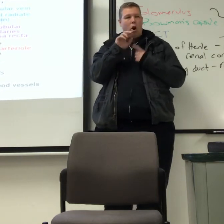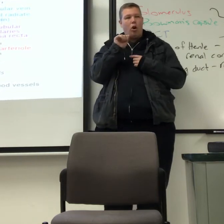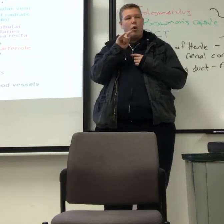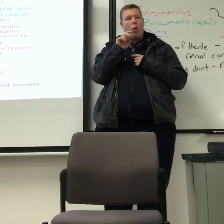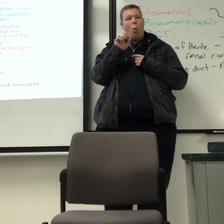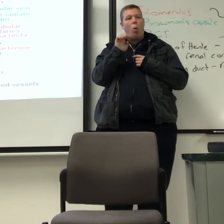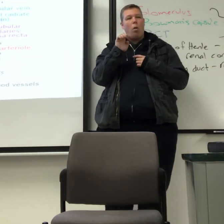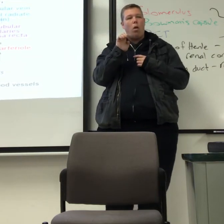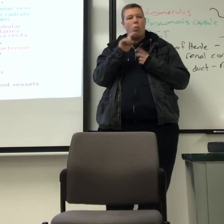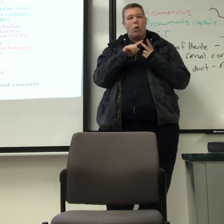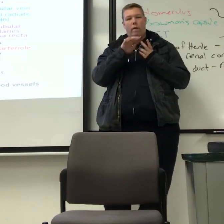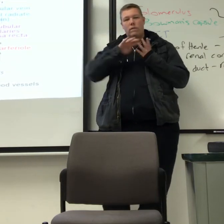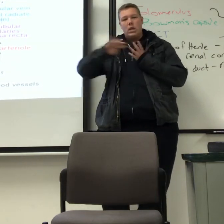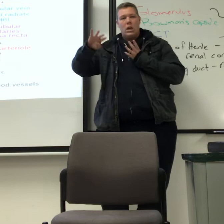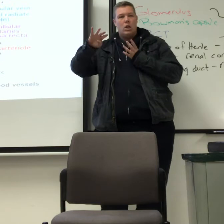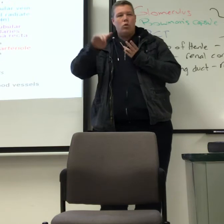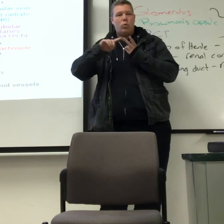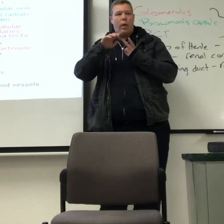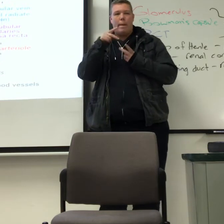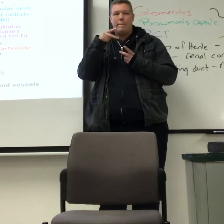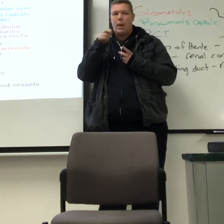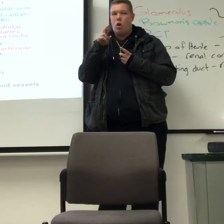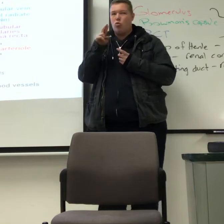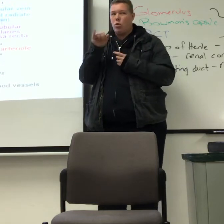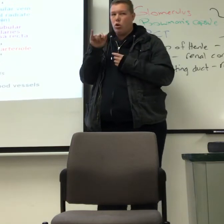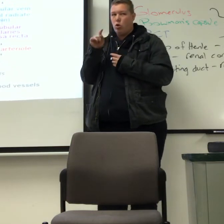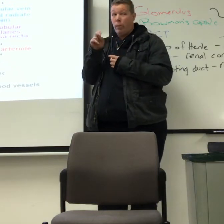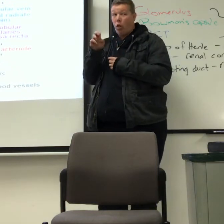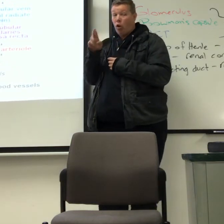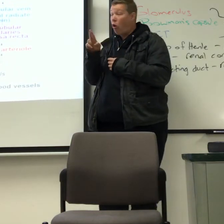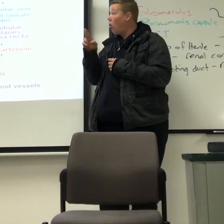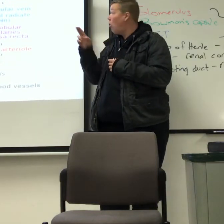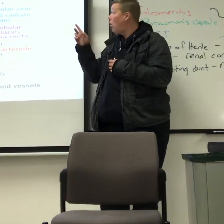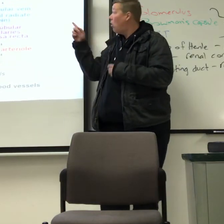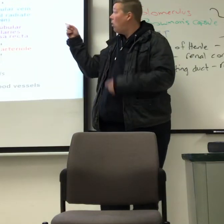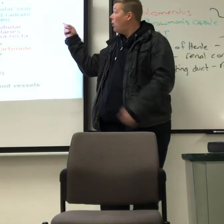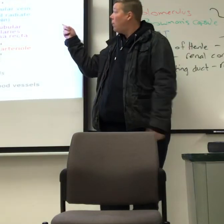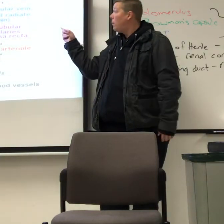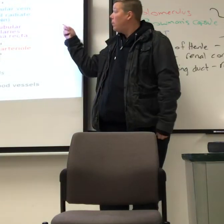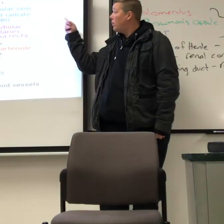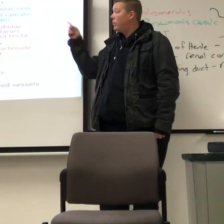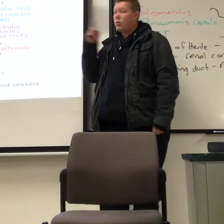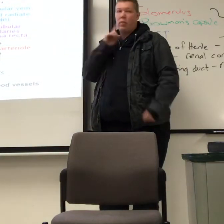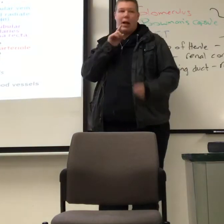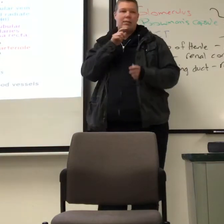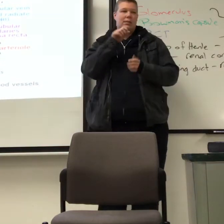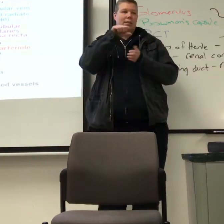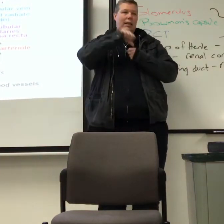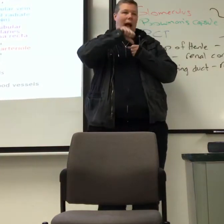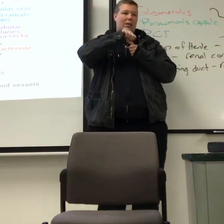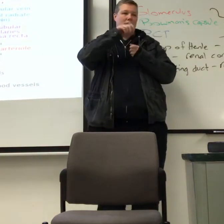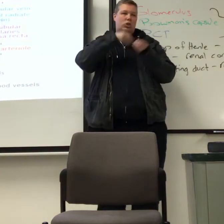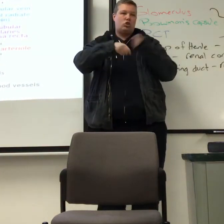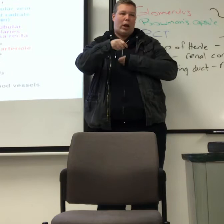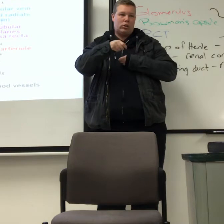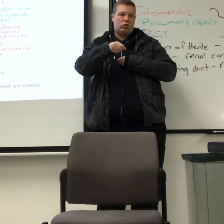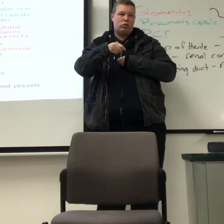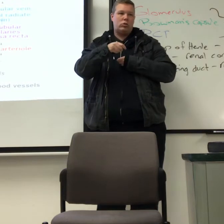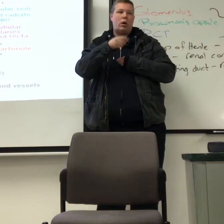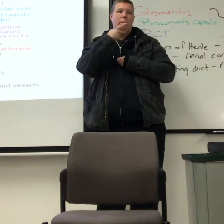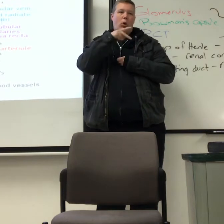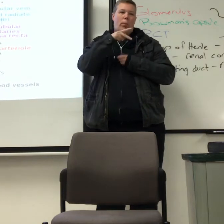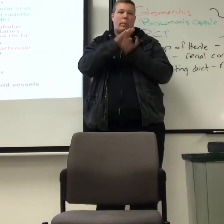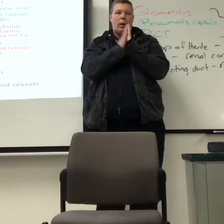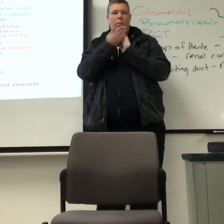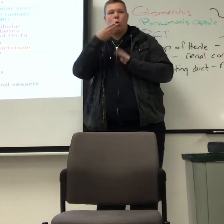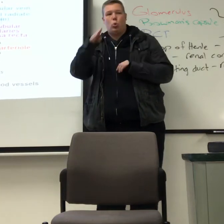either peritubular or vasa recta, and that's where you get the gas exchange from purple to blue. And the veins on the way out have all